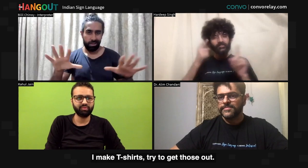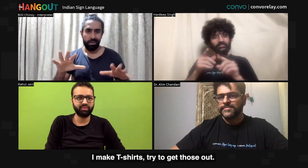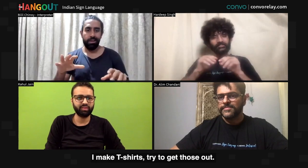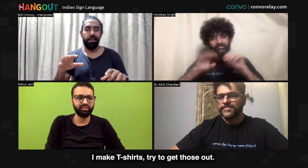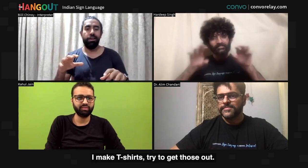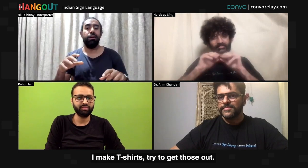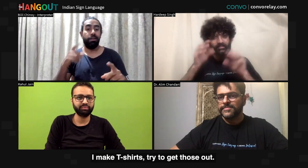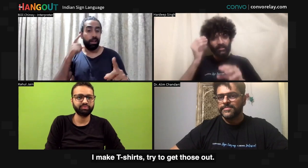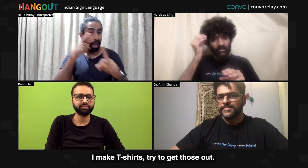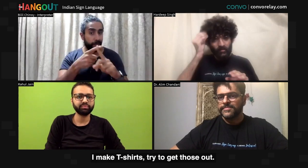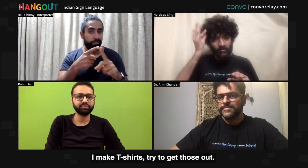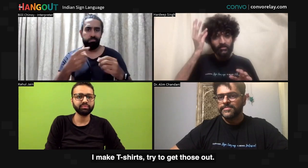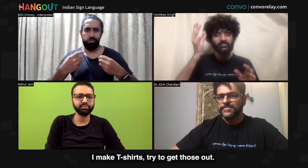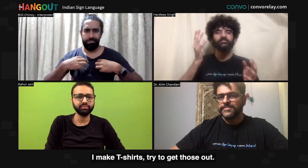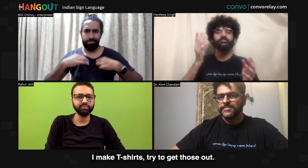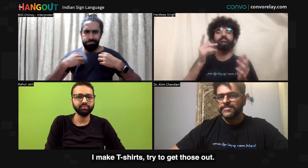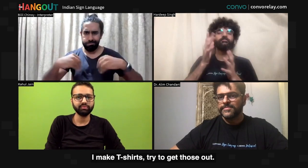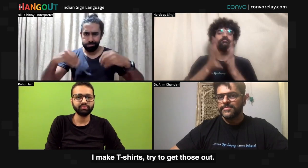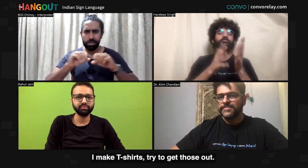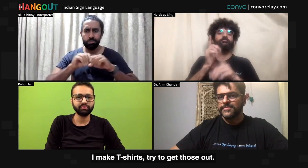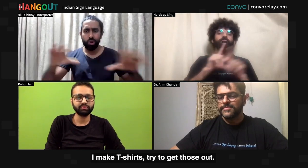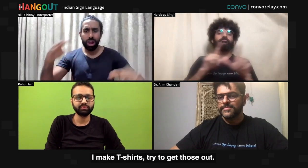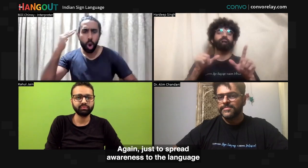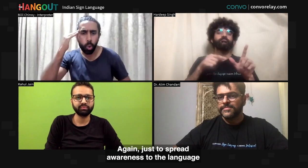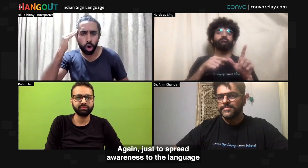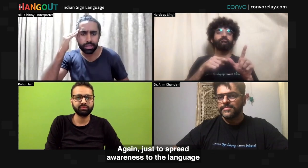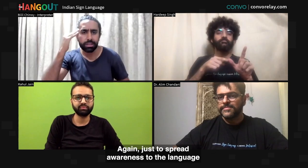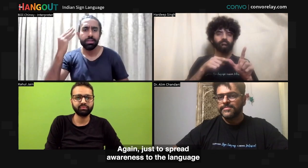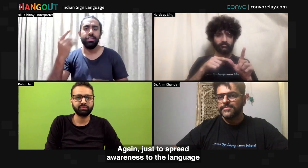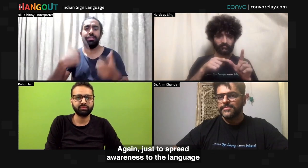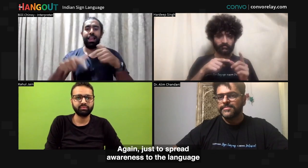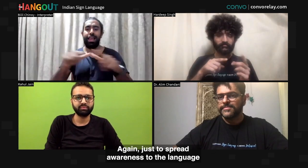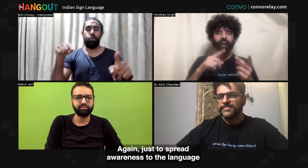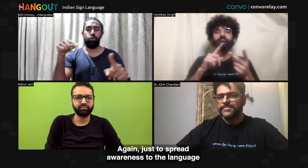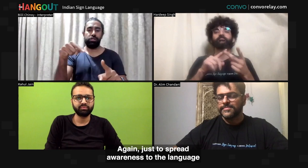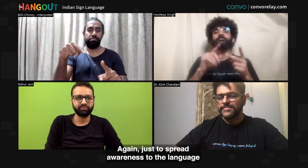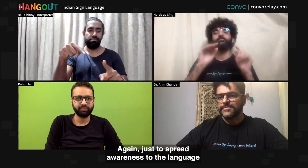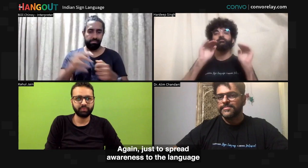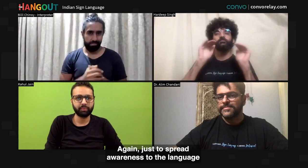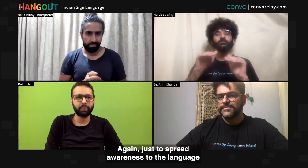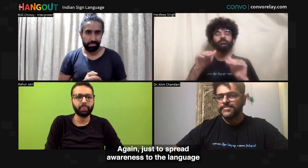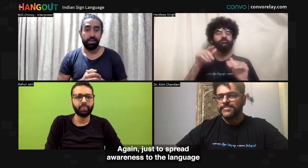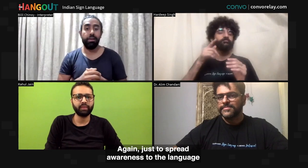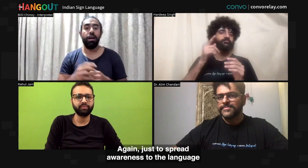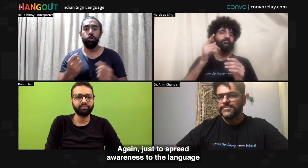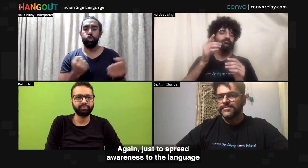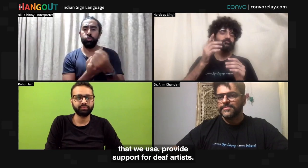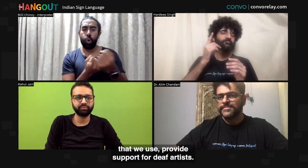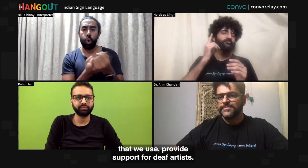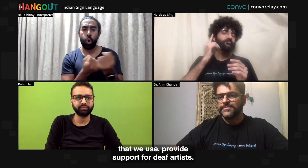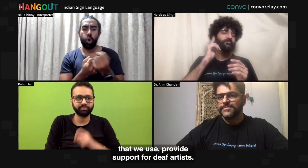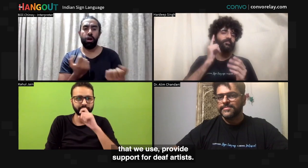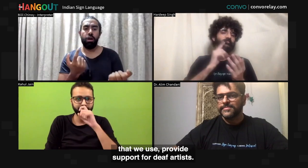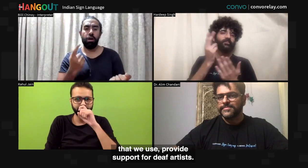-shirts, try to get those out. Again, just to spread awareness to the language that we use,